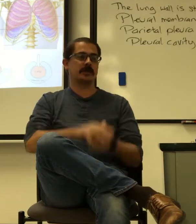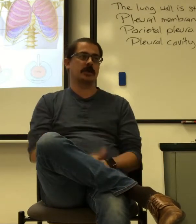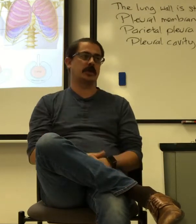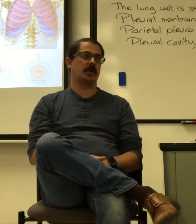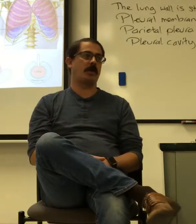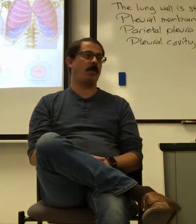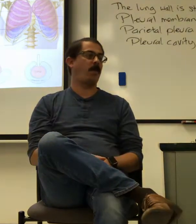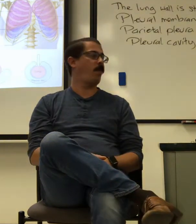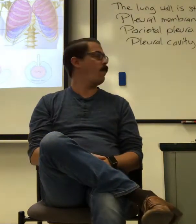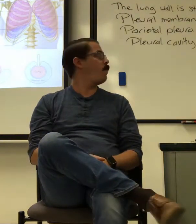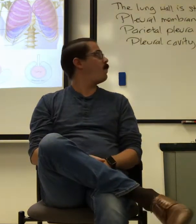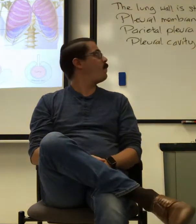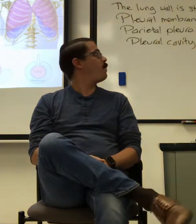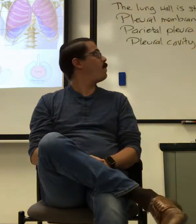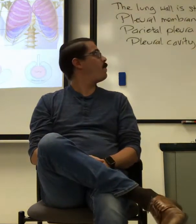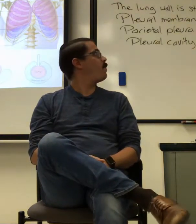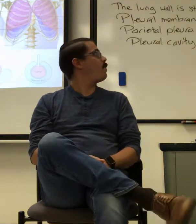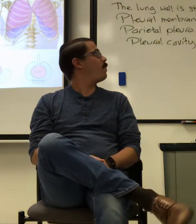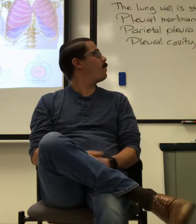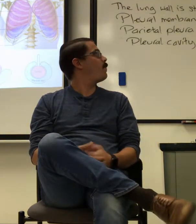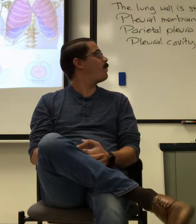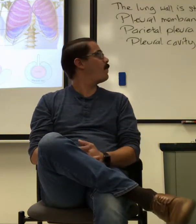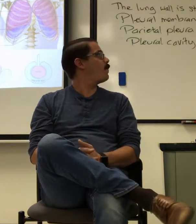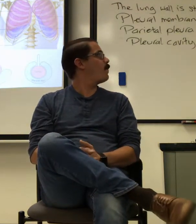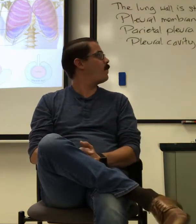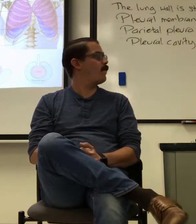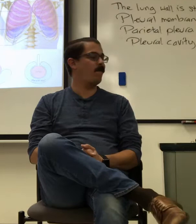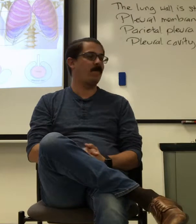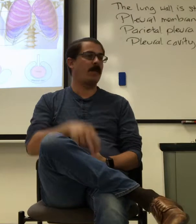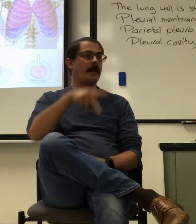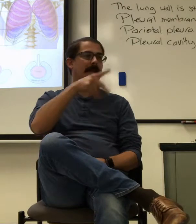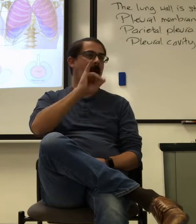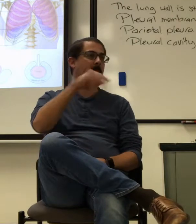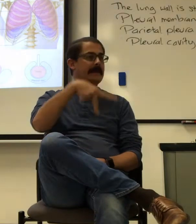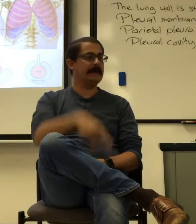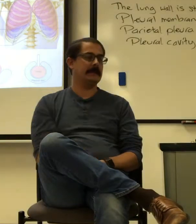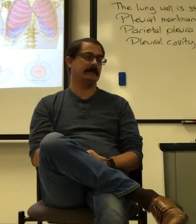Intrapleural pressure, abbreviated PIP.